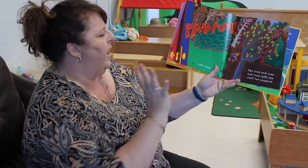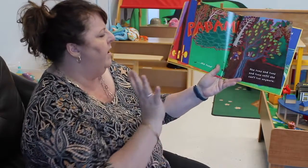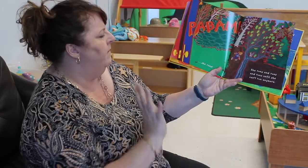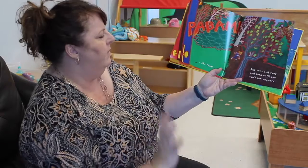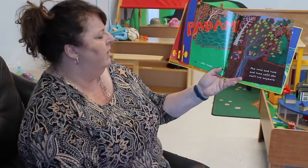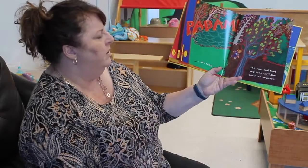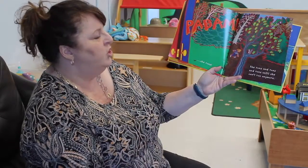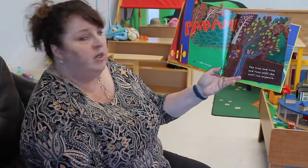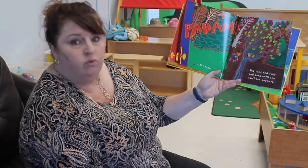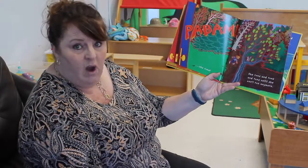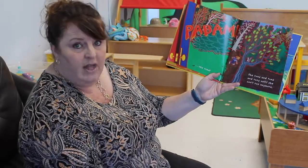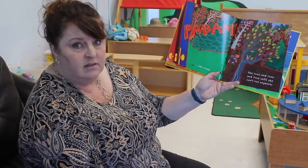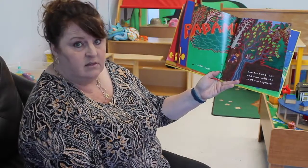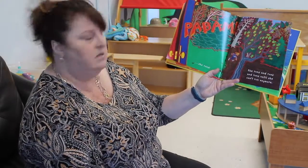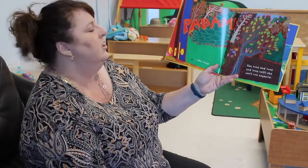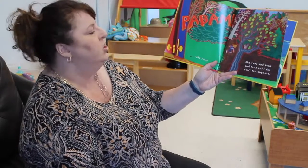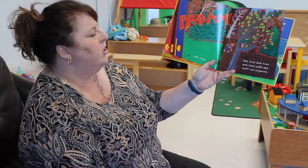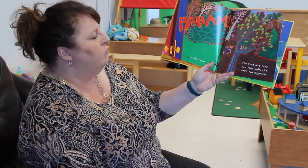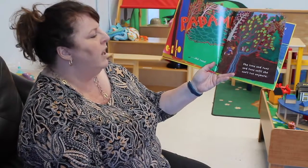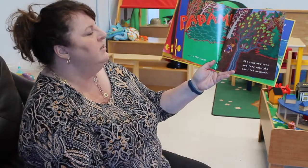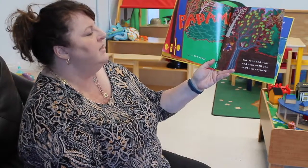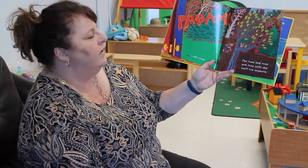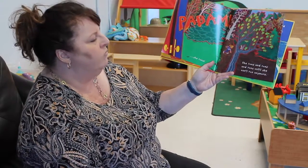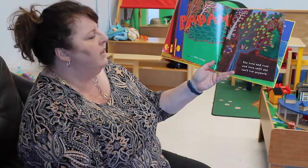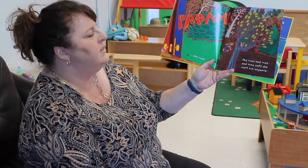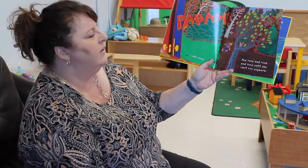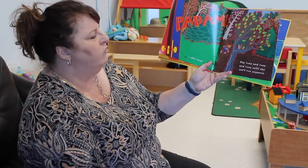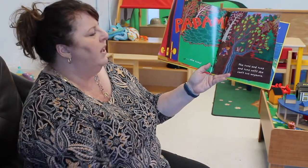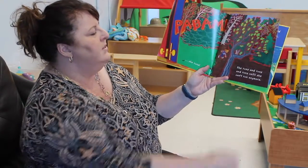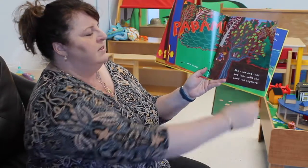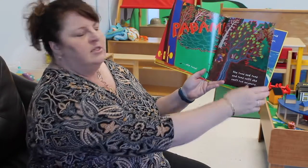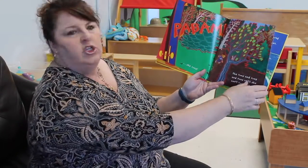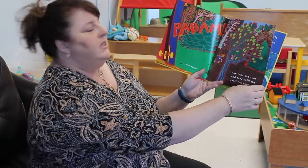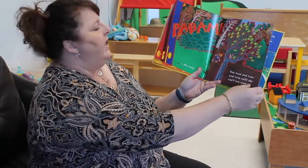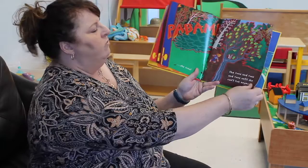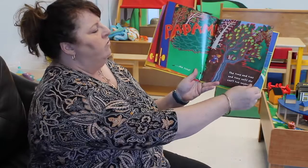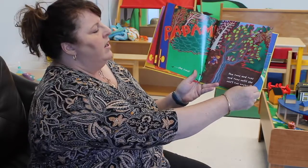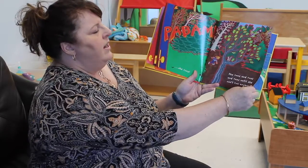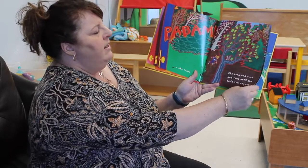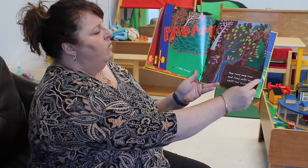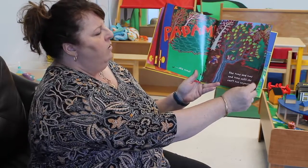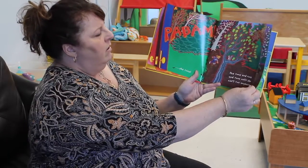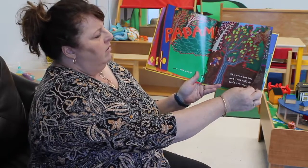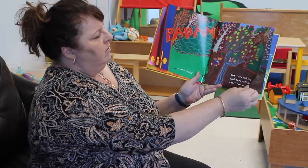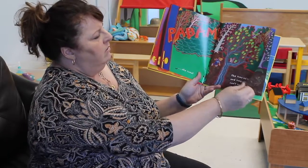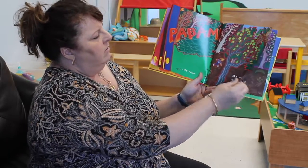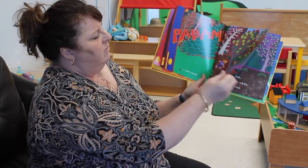bam, she runs. She runs and runs and runs until she can't run anymore.